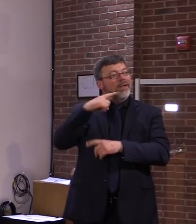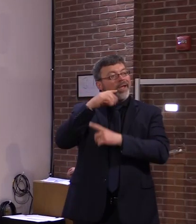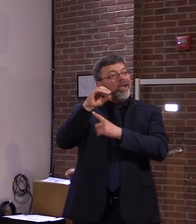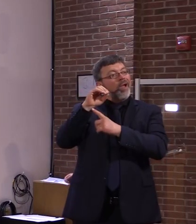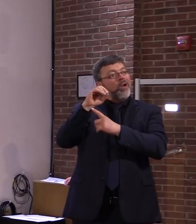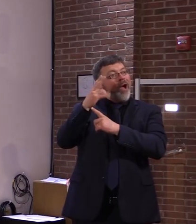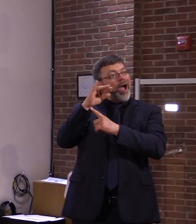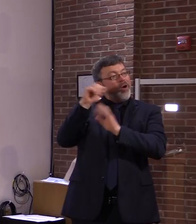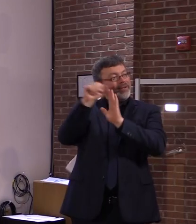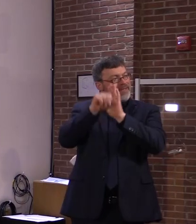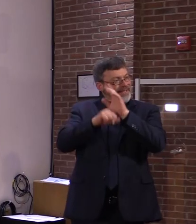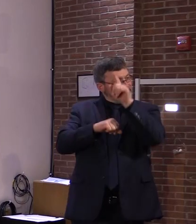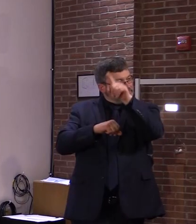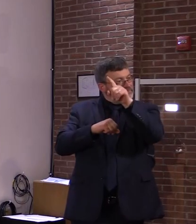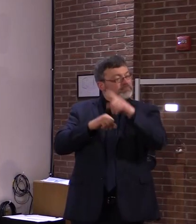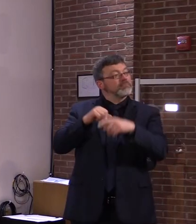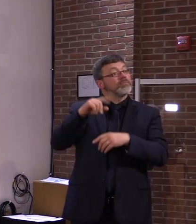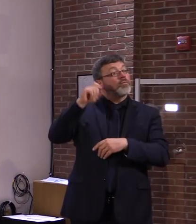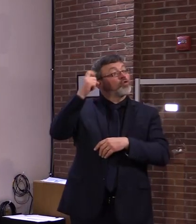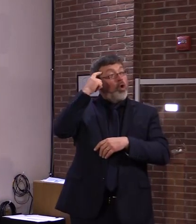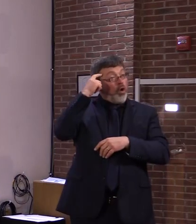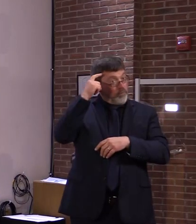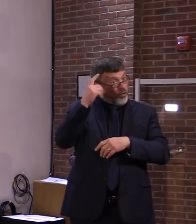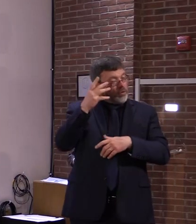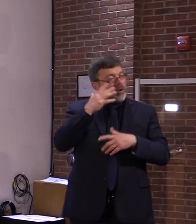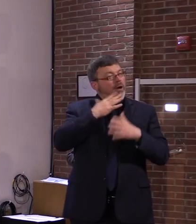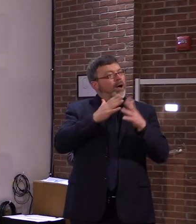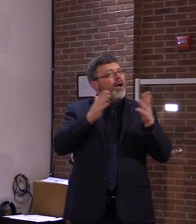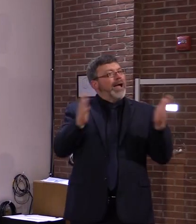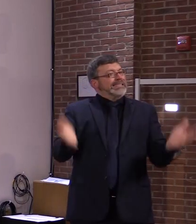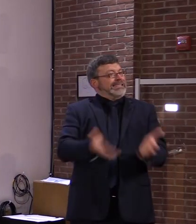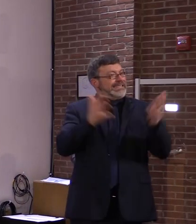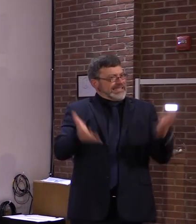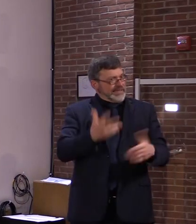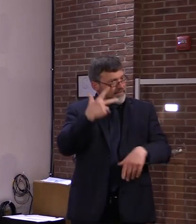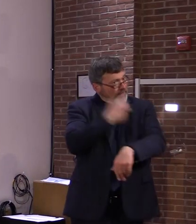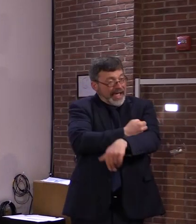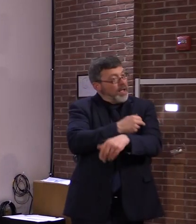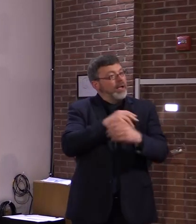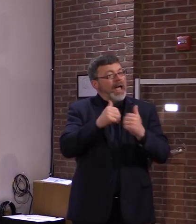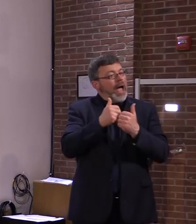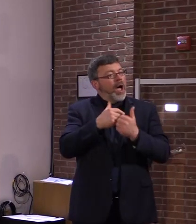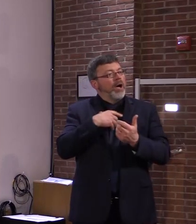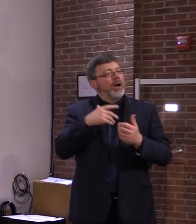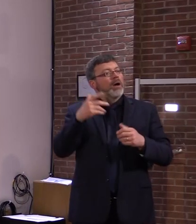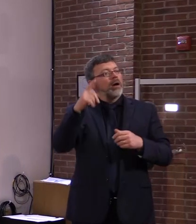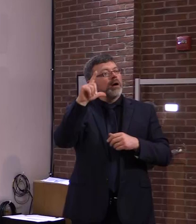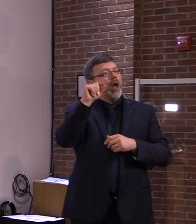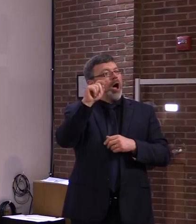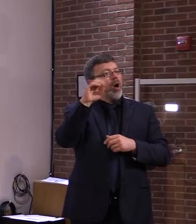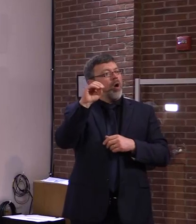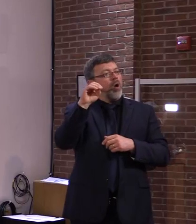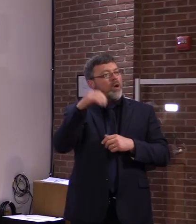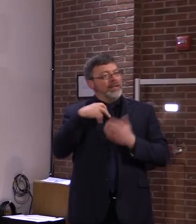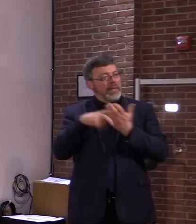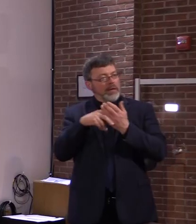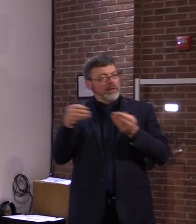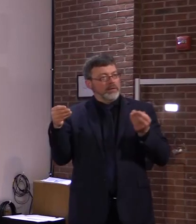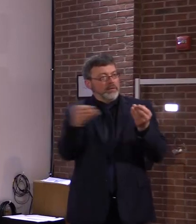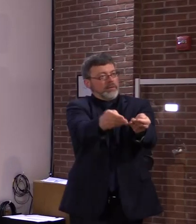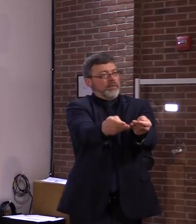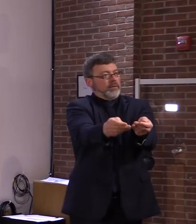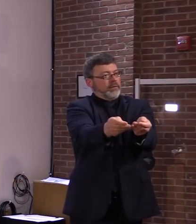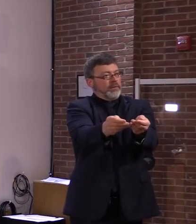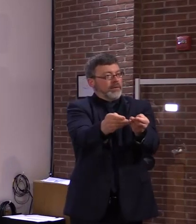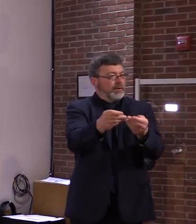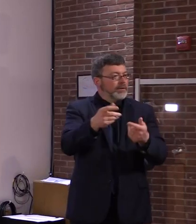consider? Yeah, again, I think we have experienced that we haven't had to offer all those incentives,